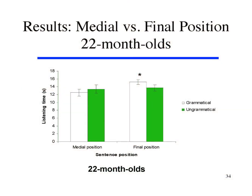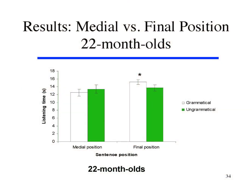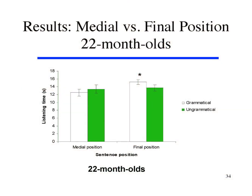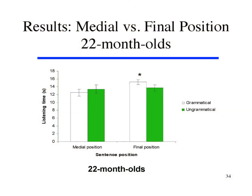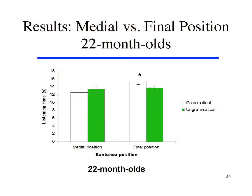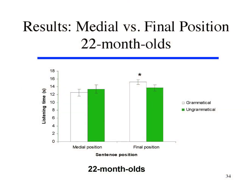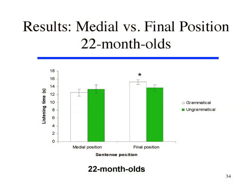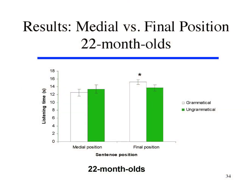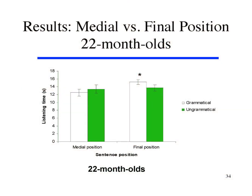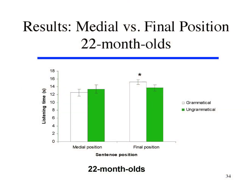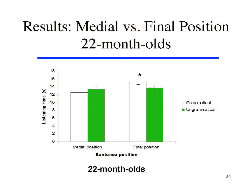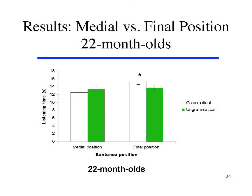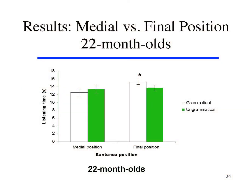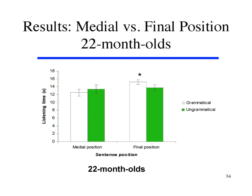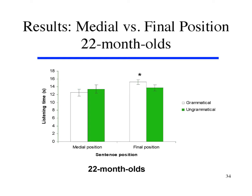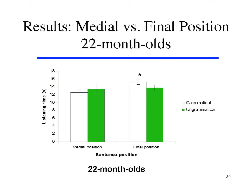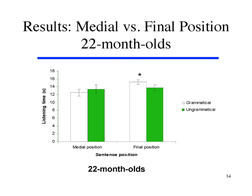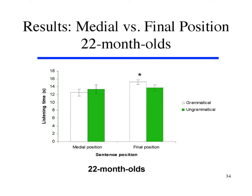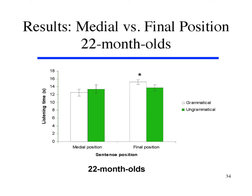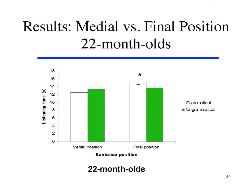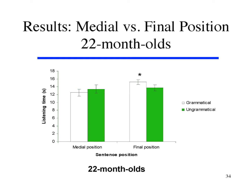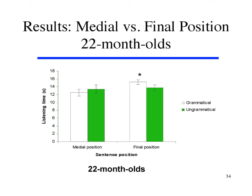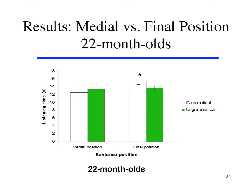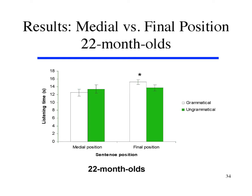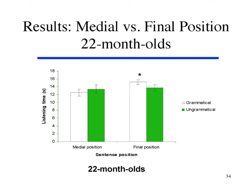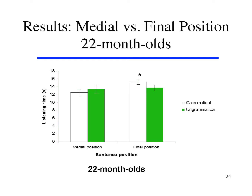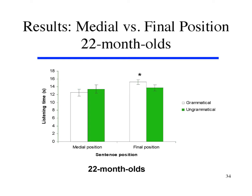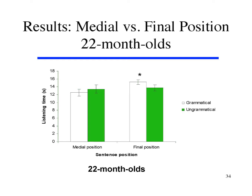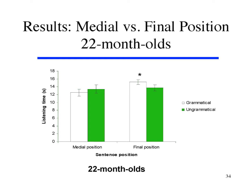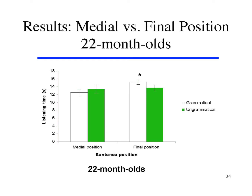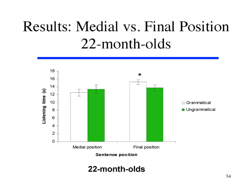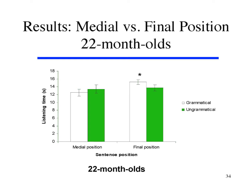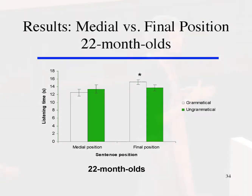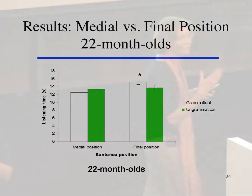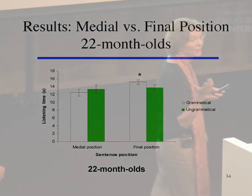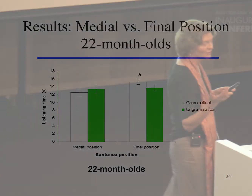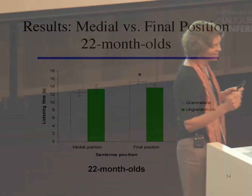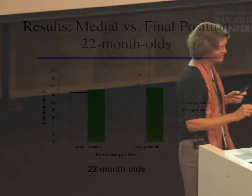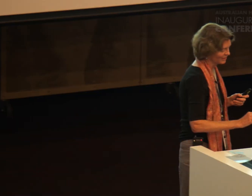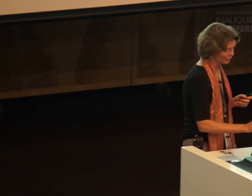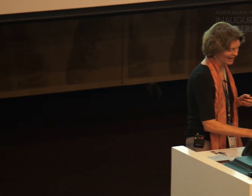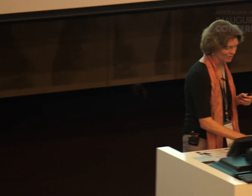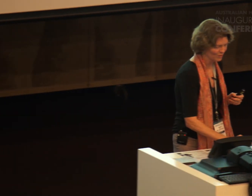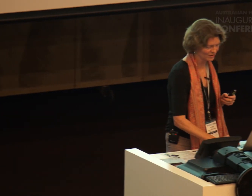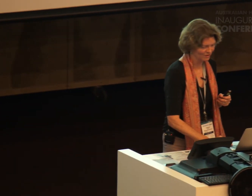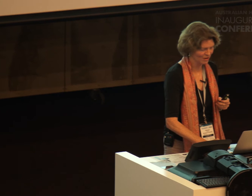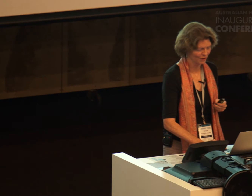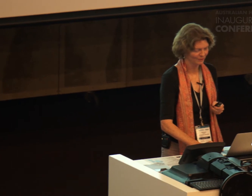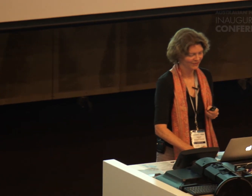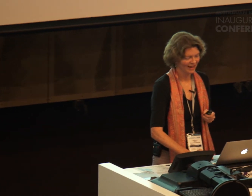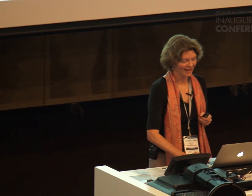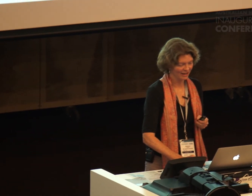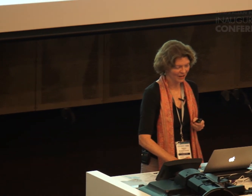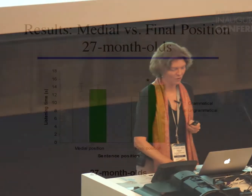times. There was no effect in the medial position. They showed an effect in the final position, preferring to listen to the grammatical ones